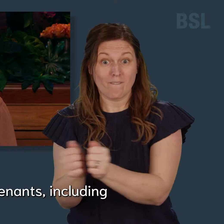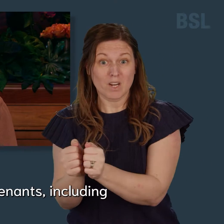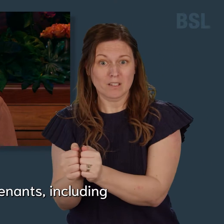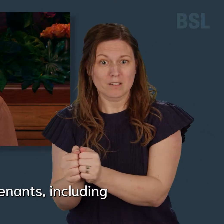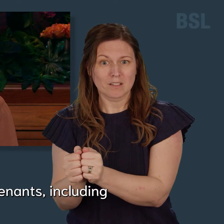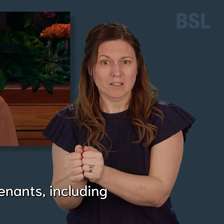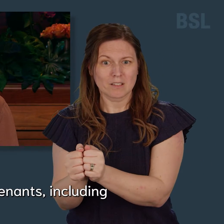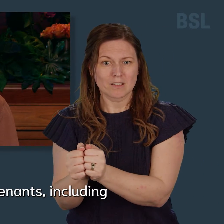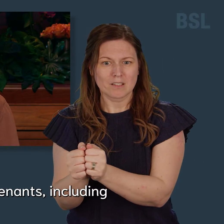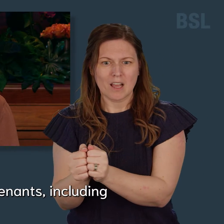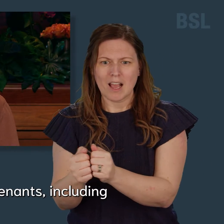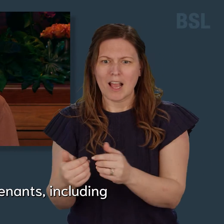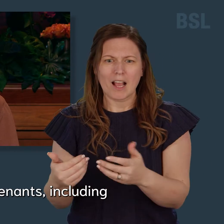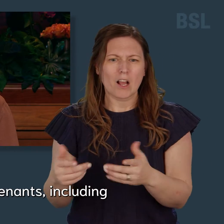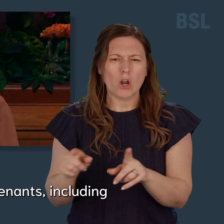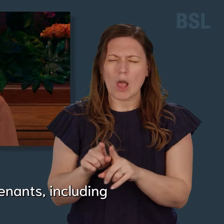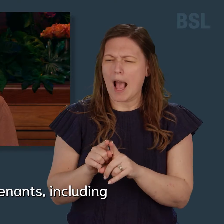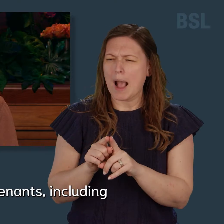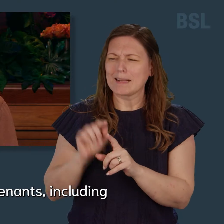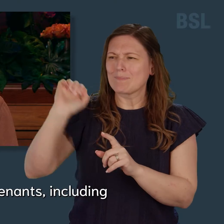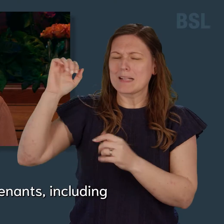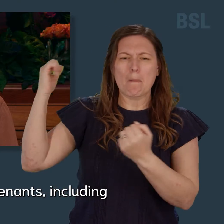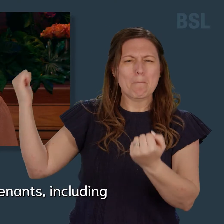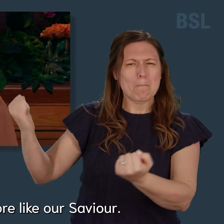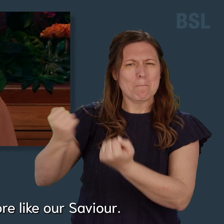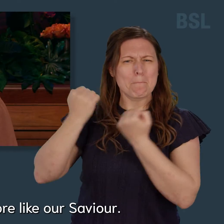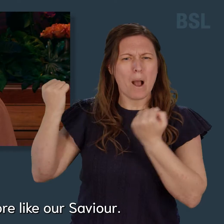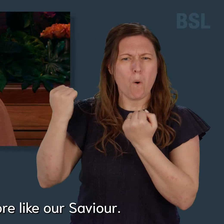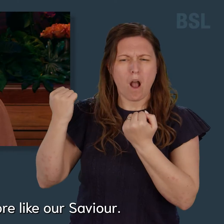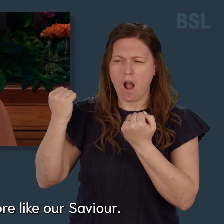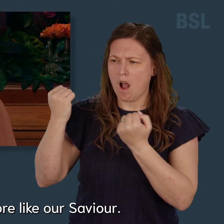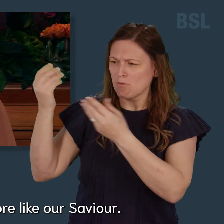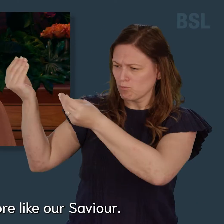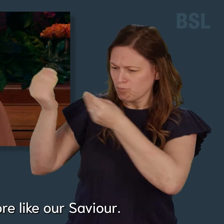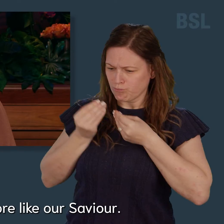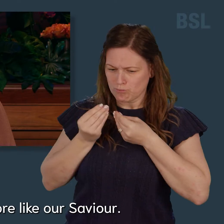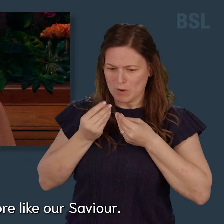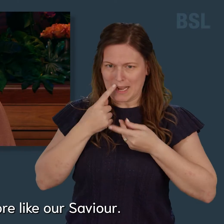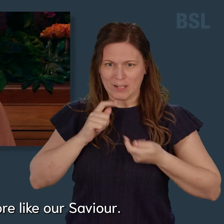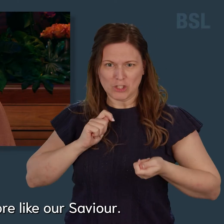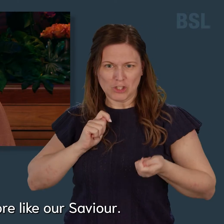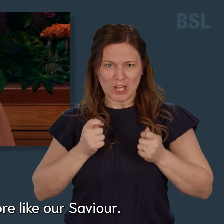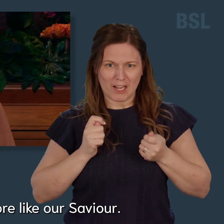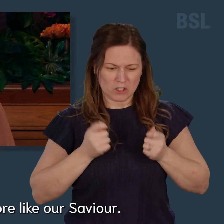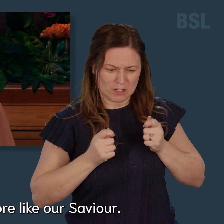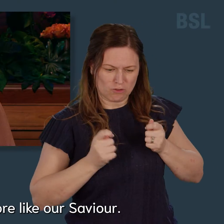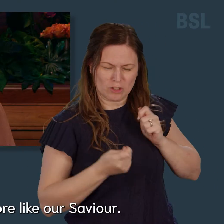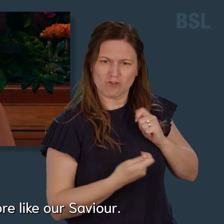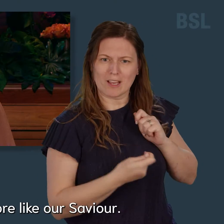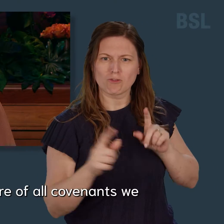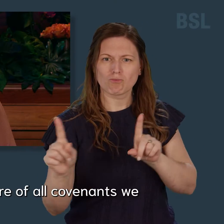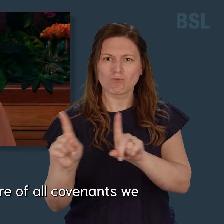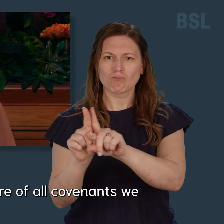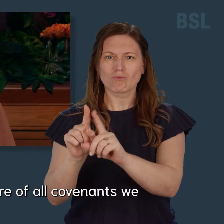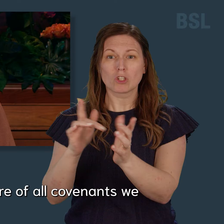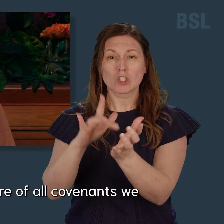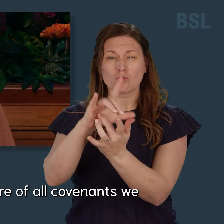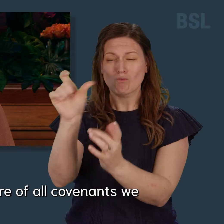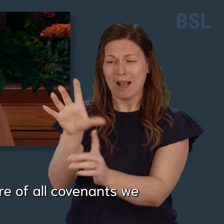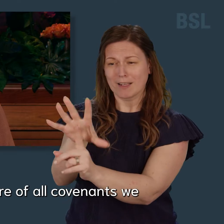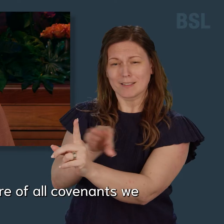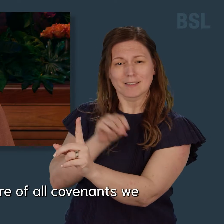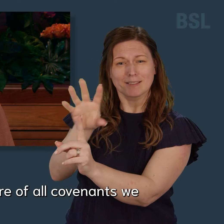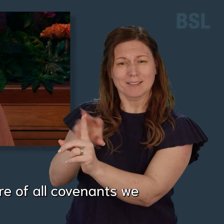with those covenants, including increased power to change and become more like our Savior.